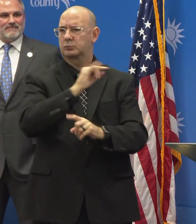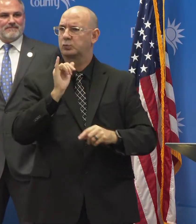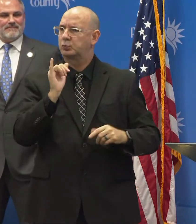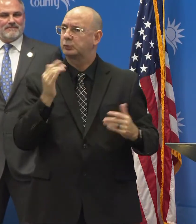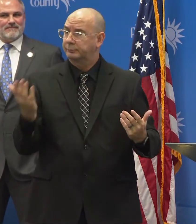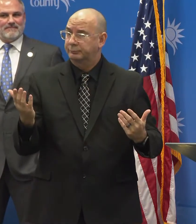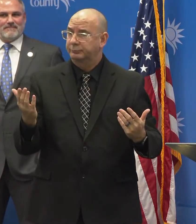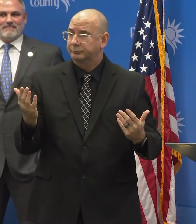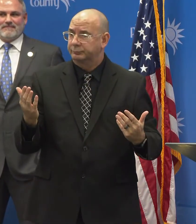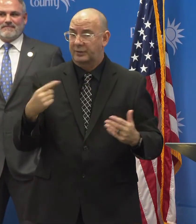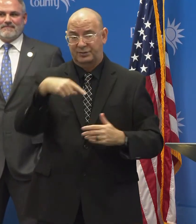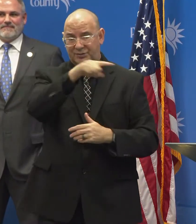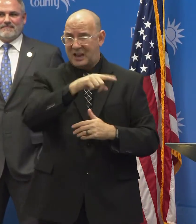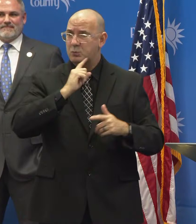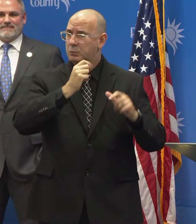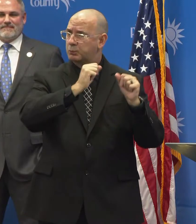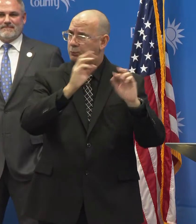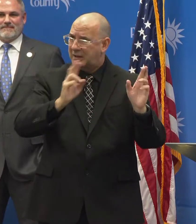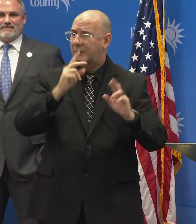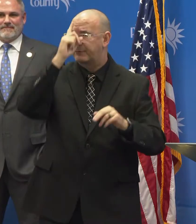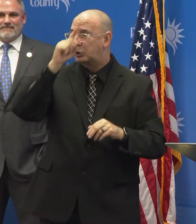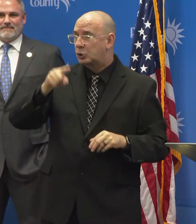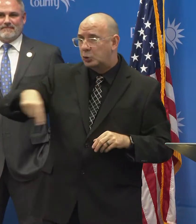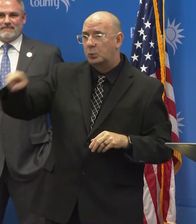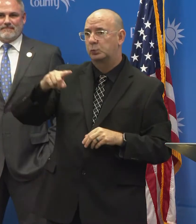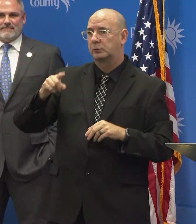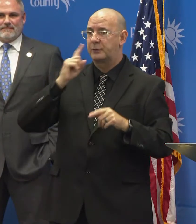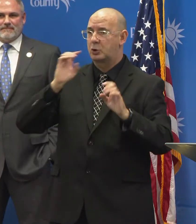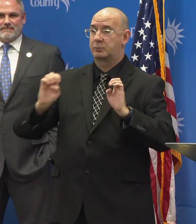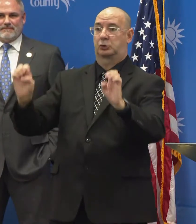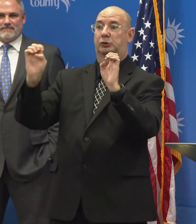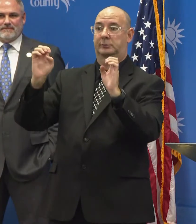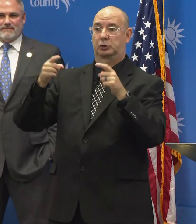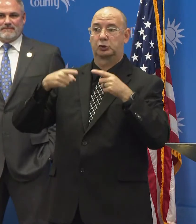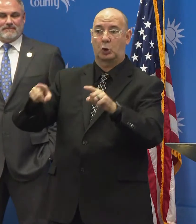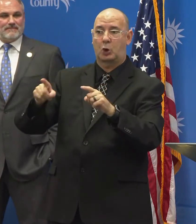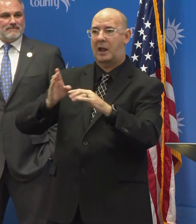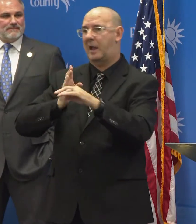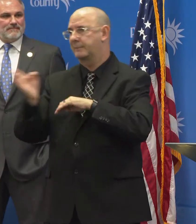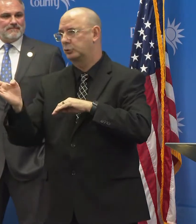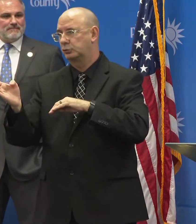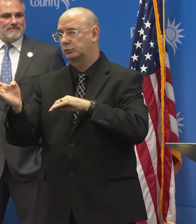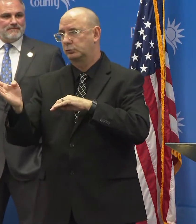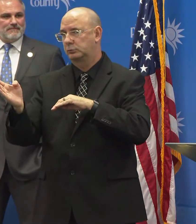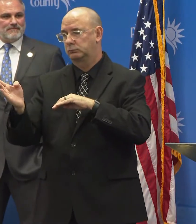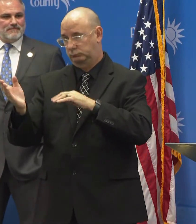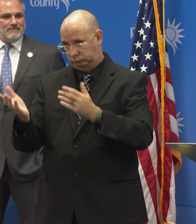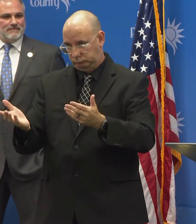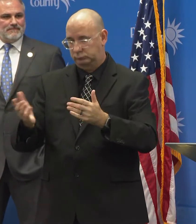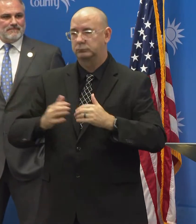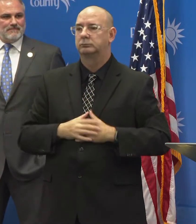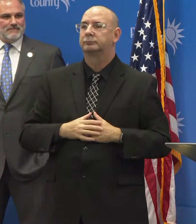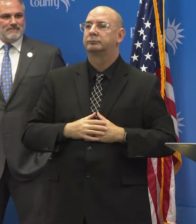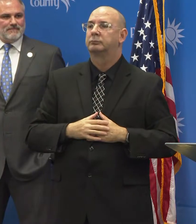preparing to protect you during and immediately after the storm. So thank you for those of you that were here today to help us get the word out to